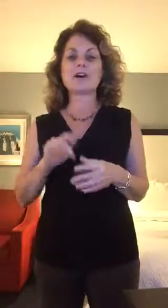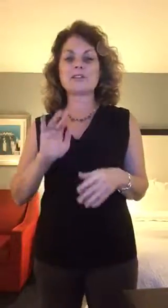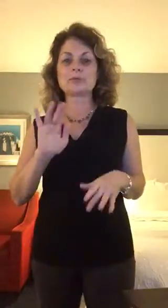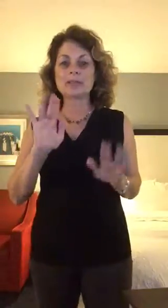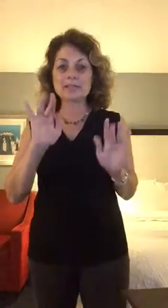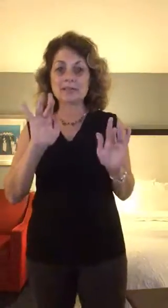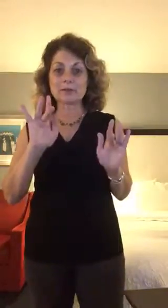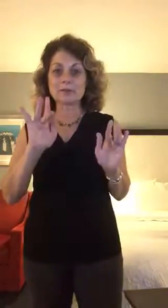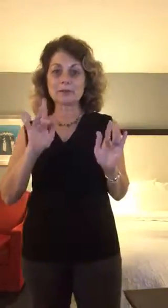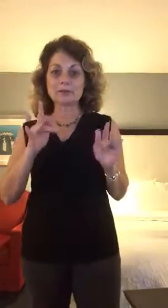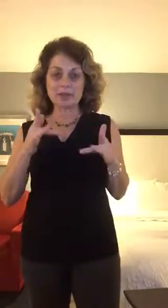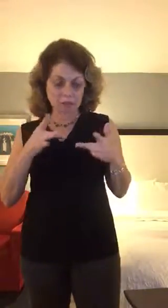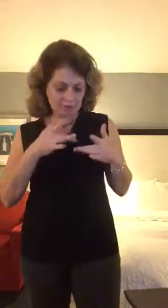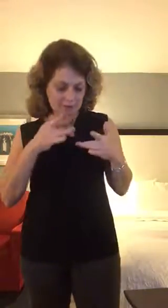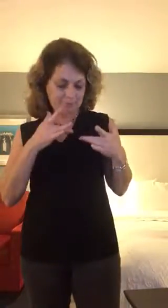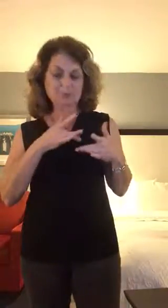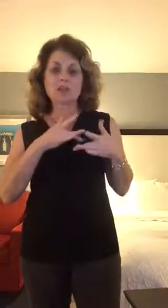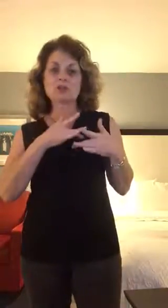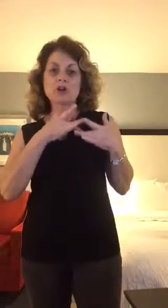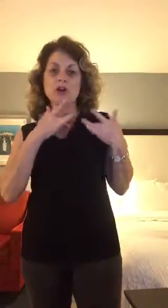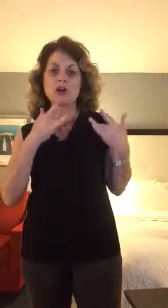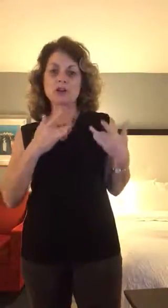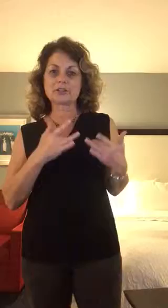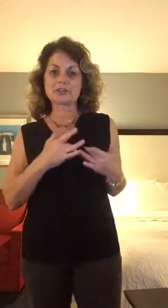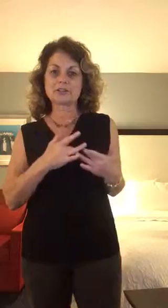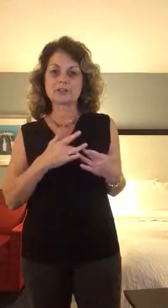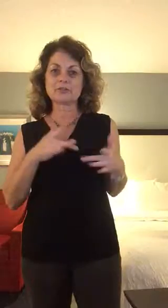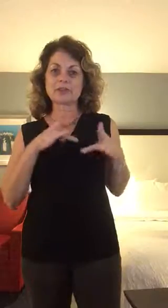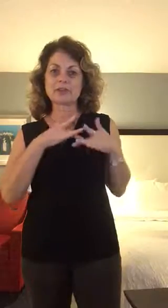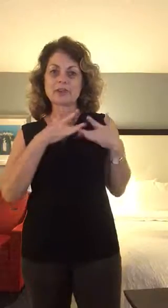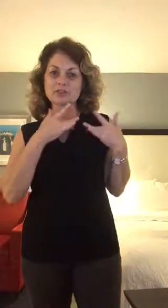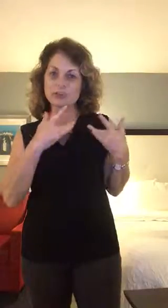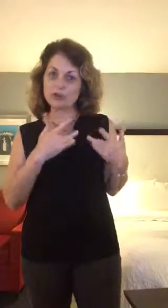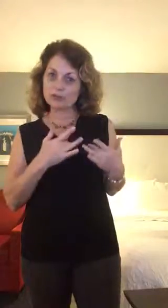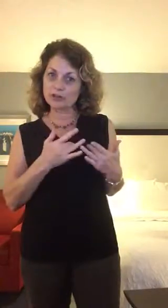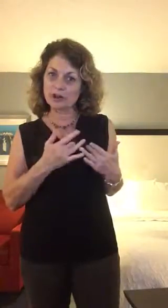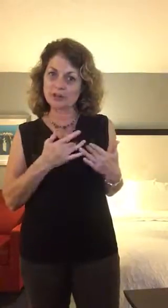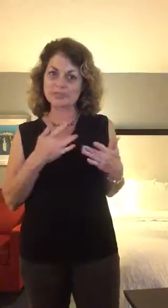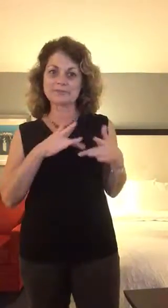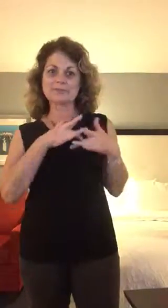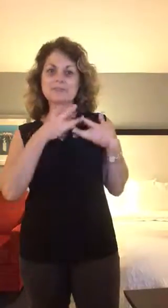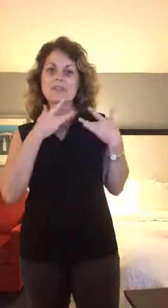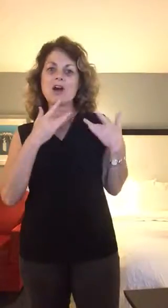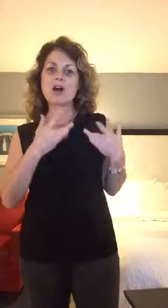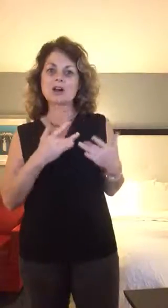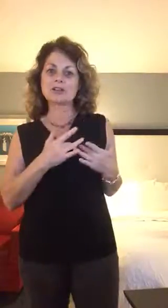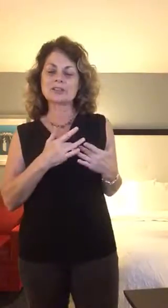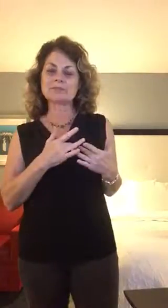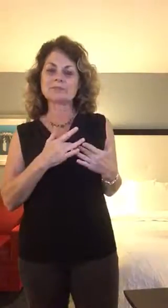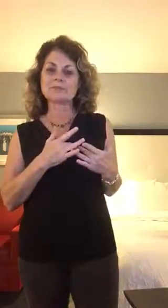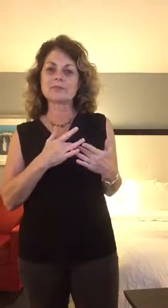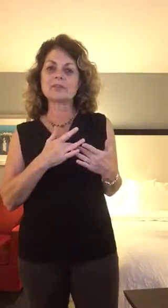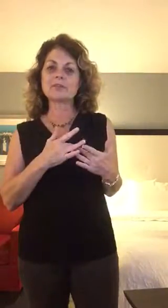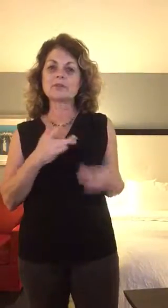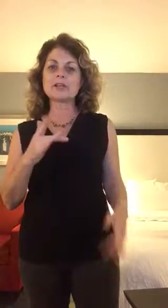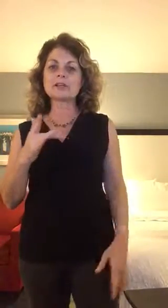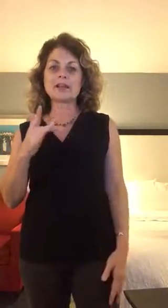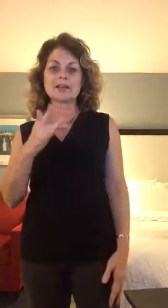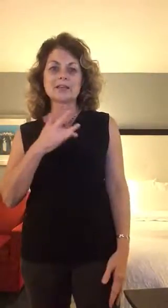Heart, we're going to take those middle fingers and draw a heart right around over your heart. Heart. Another way to sign it